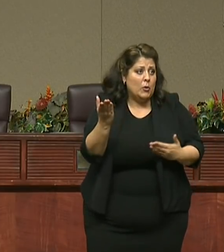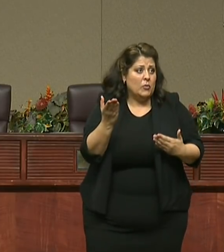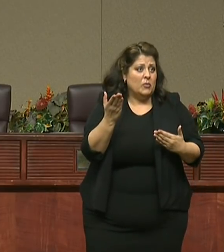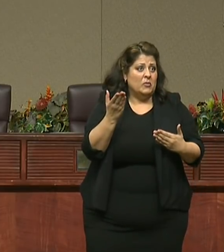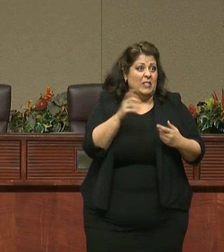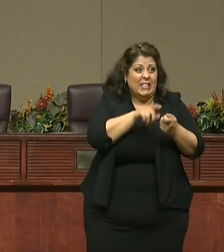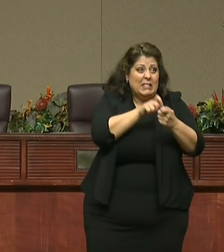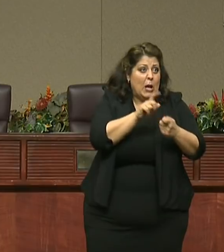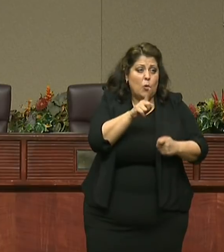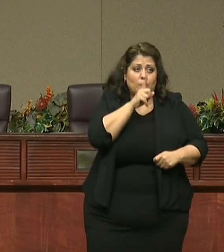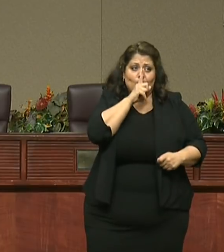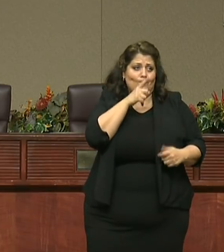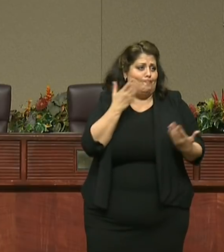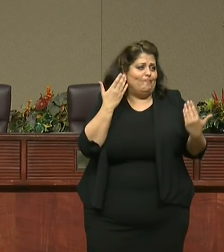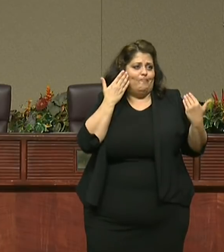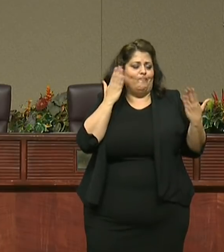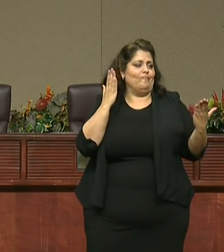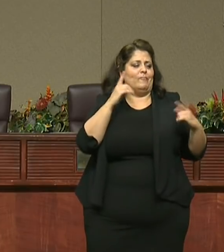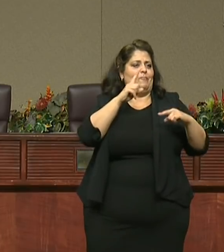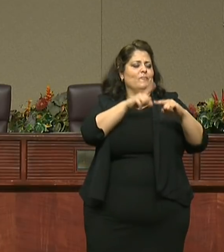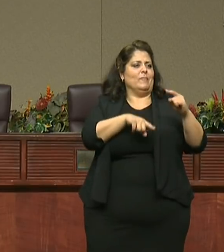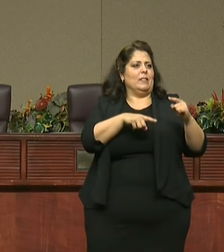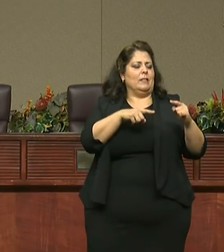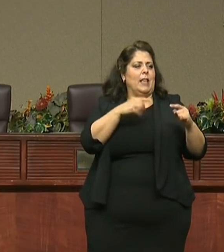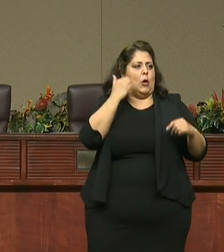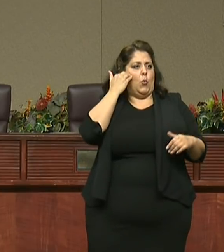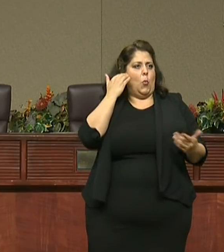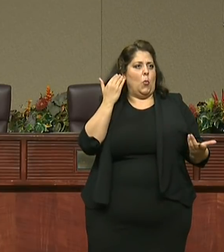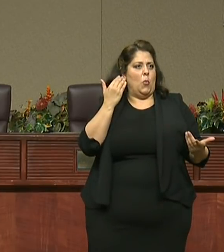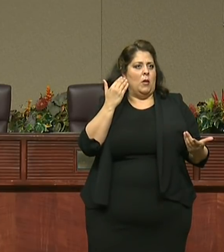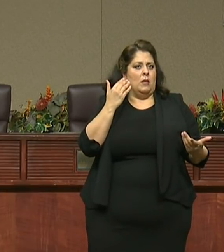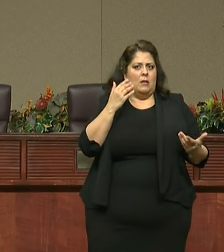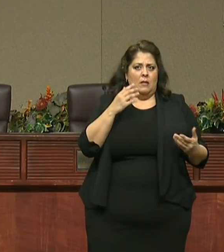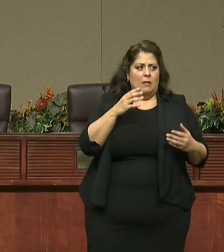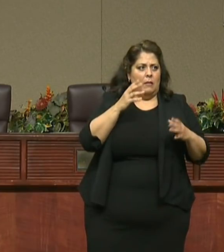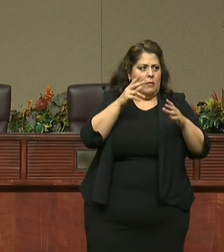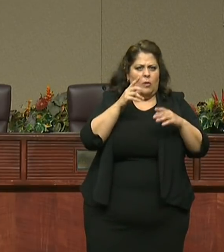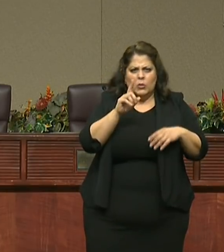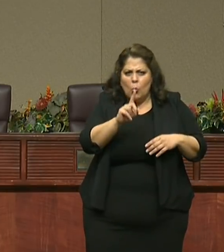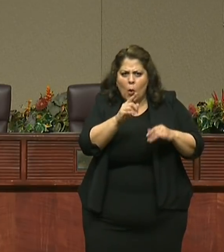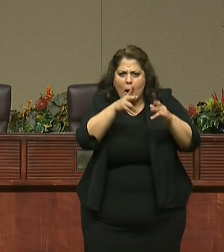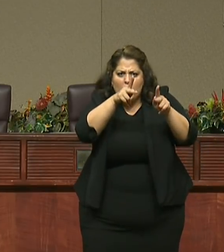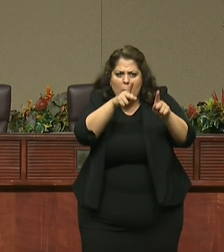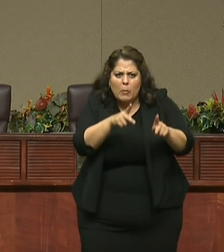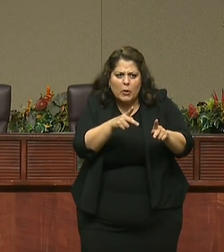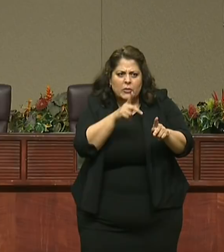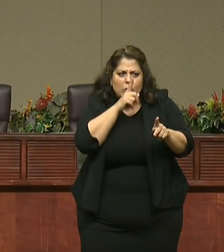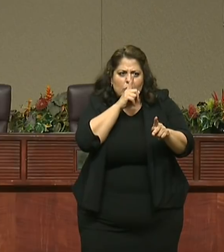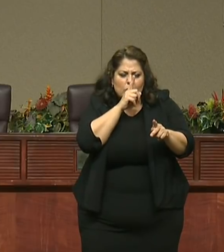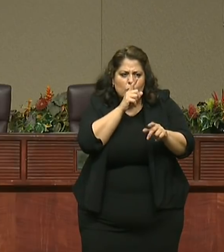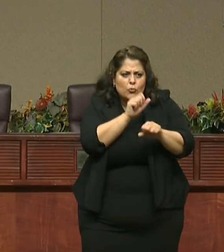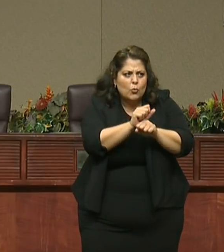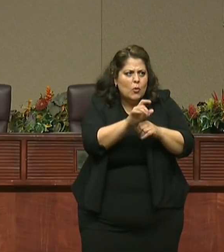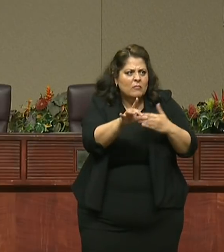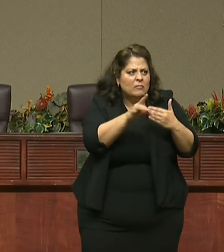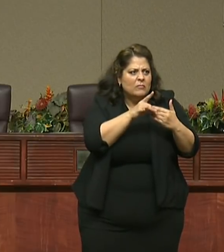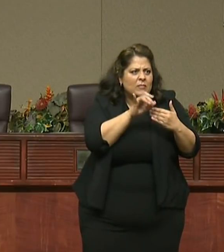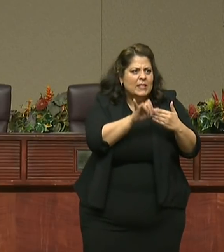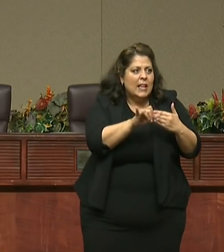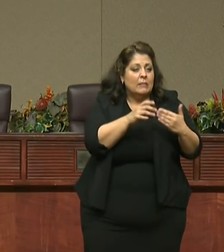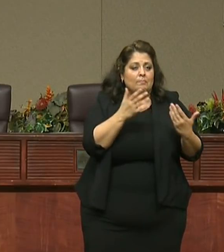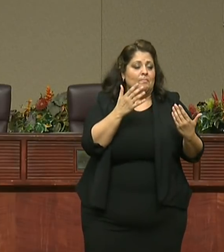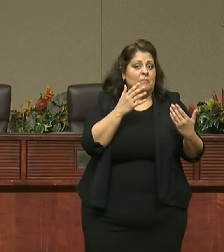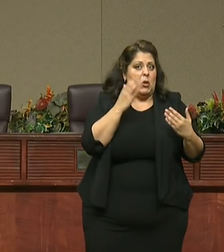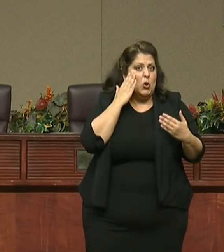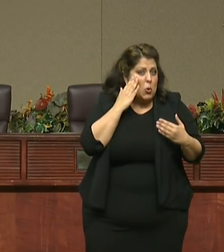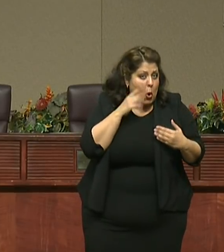pinpoint where a person was last before they acquired symptoms, or if they knew that they were